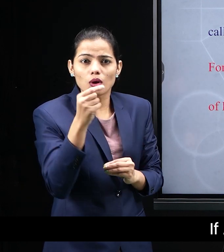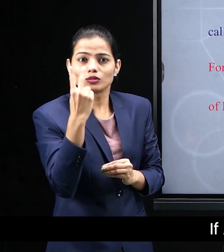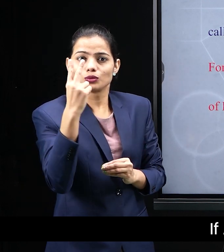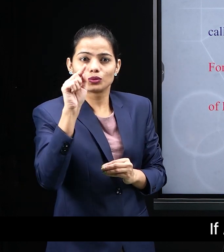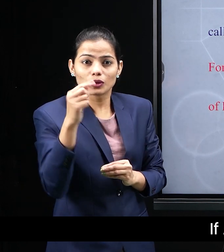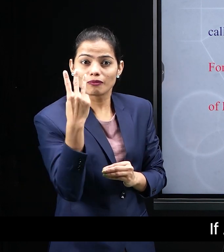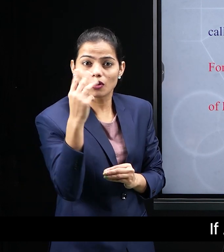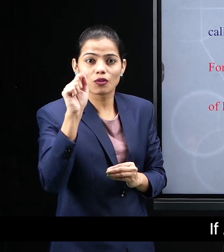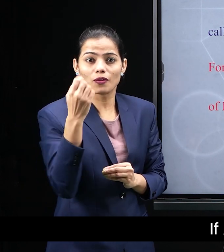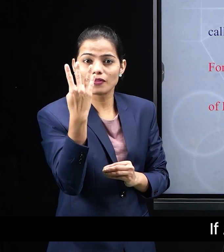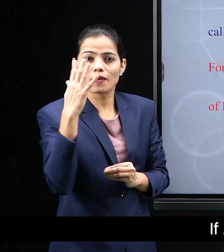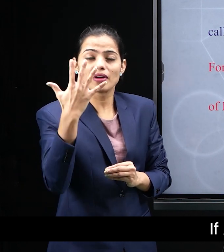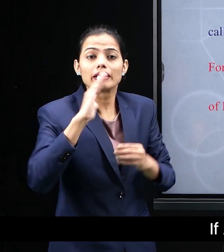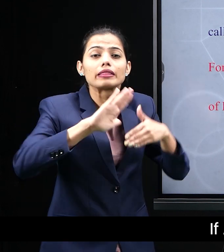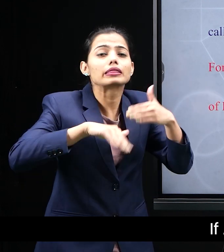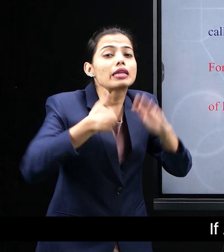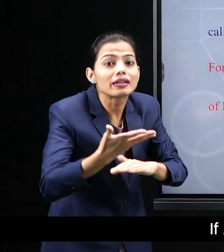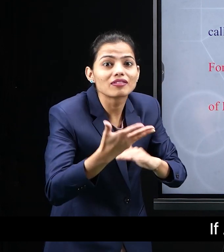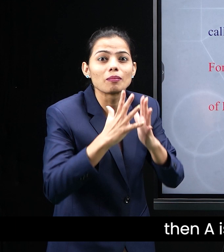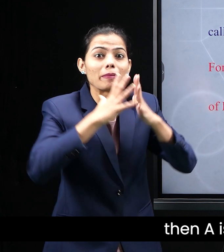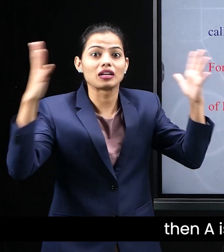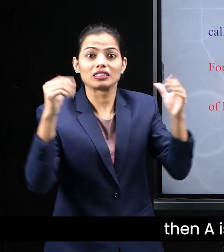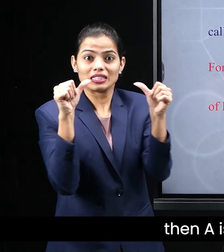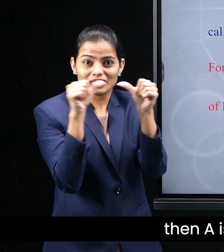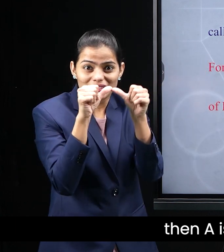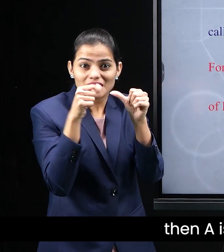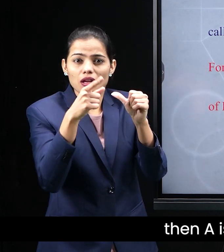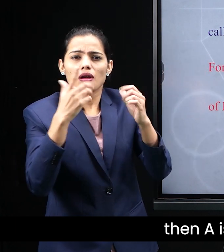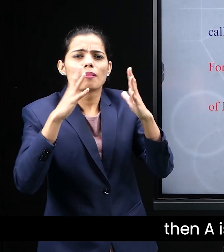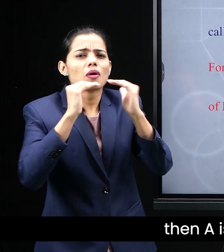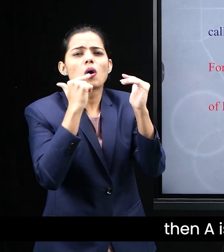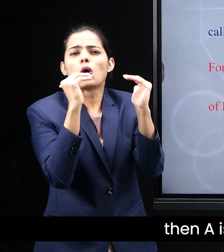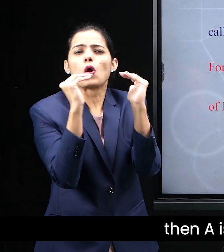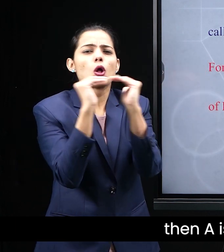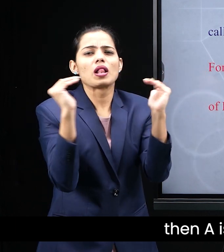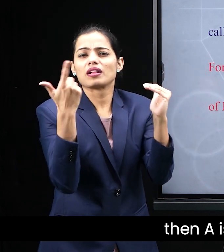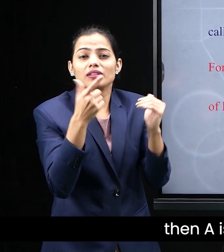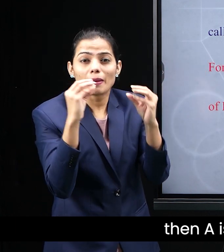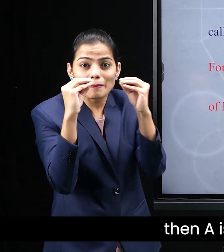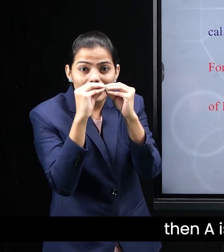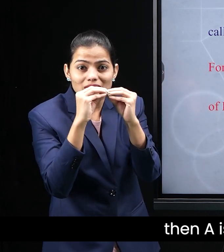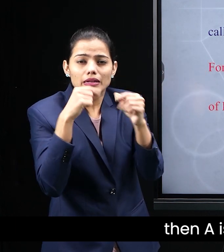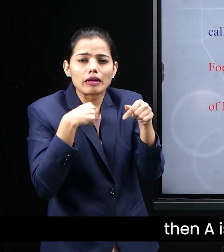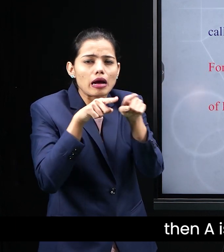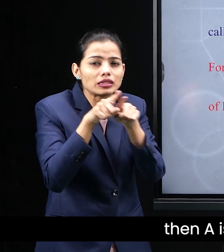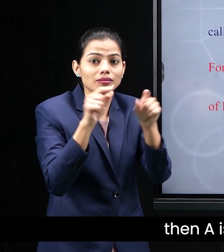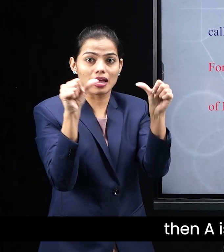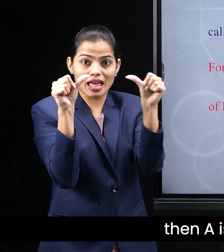1, 2, 3, 4, 5, then A is a proper subset of B, that is, A is